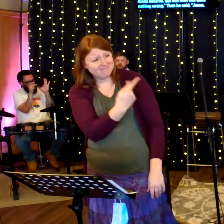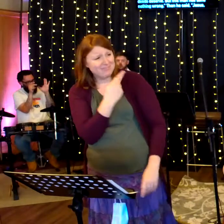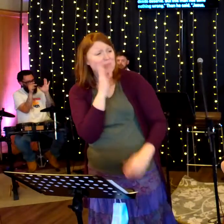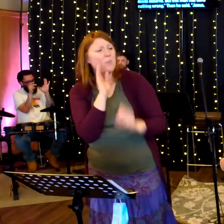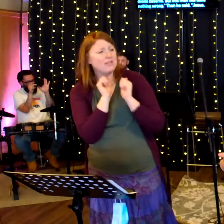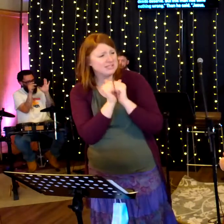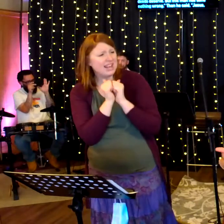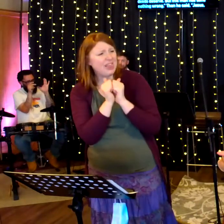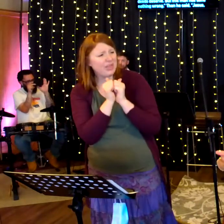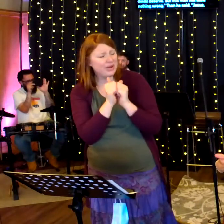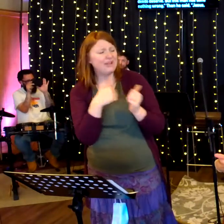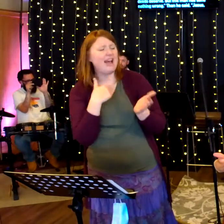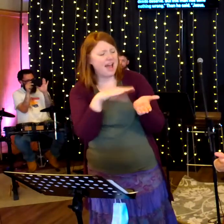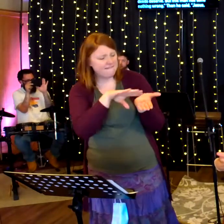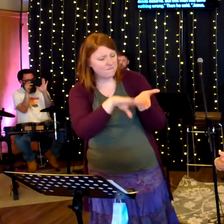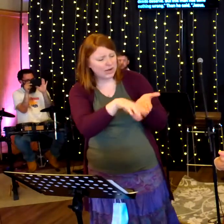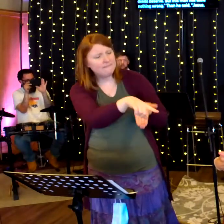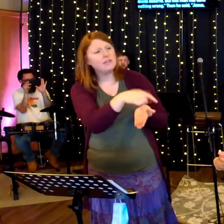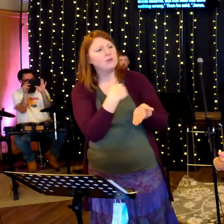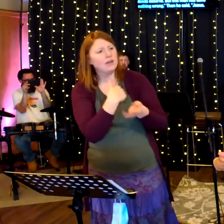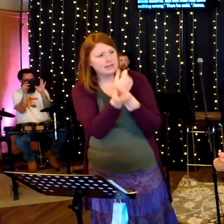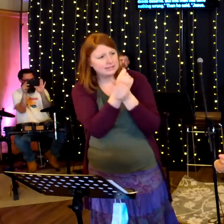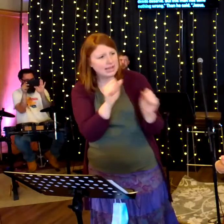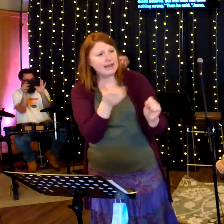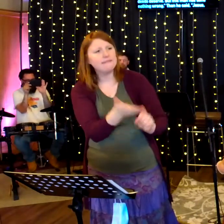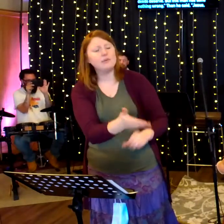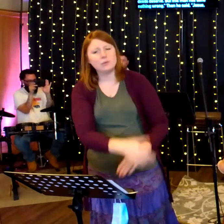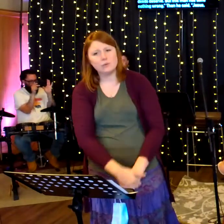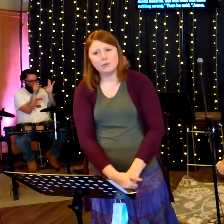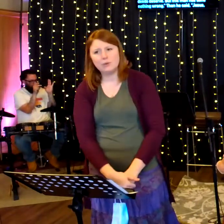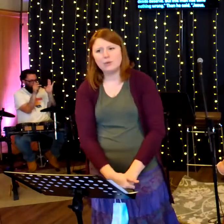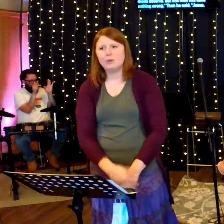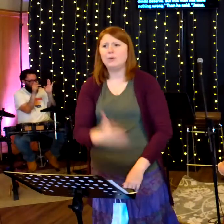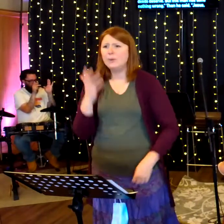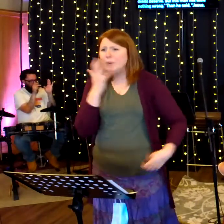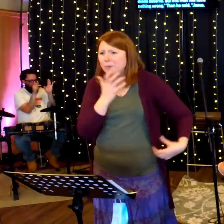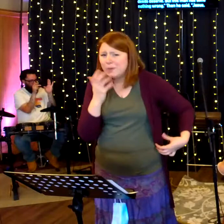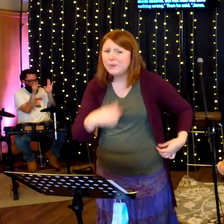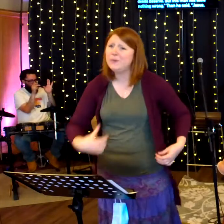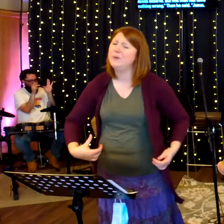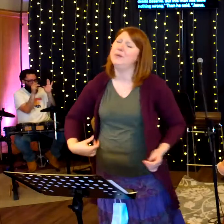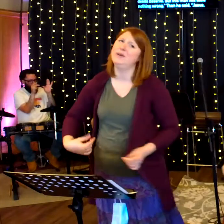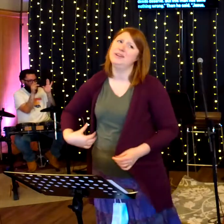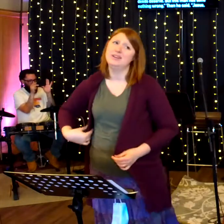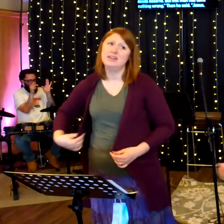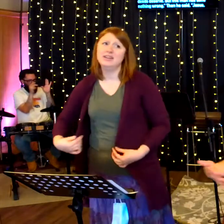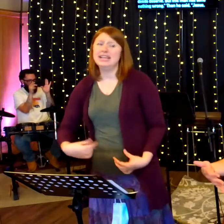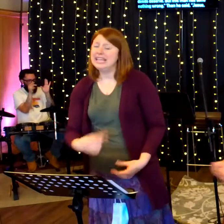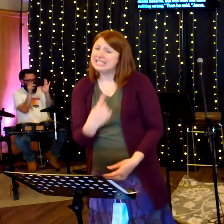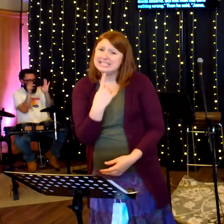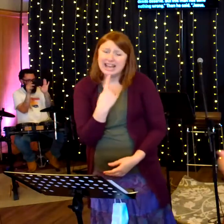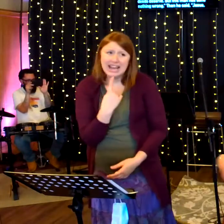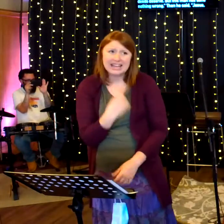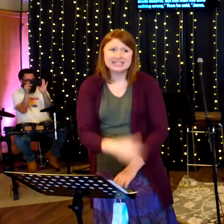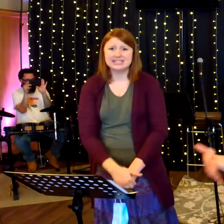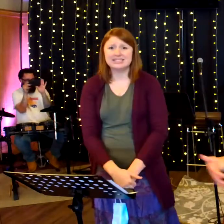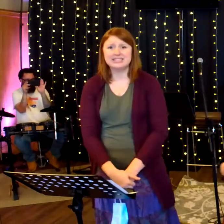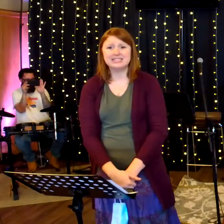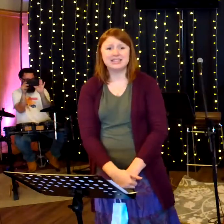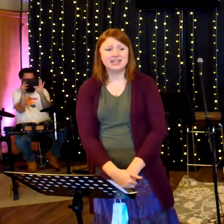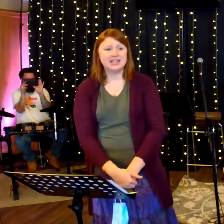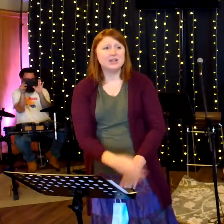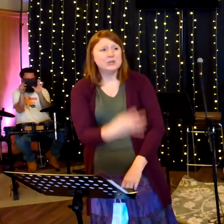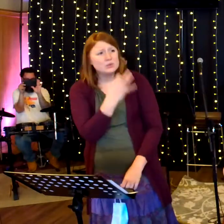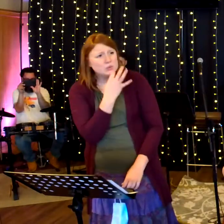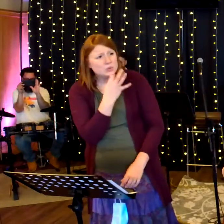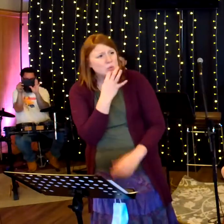forgiveness and salvation. Talk about the 11th hour, right? I mean, he says, within this hour, you will